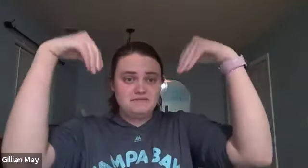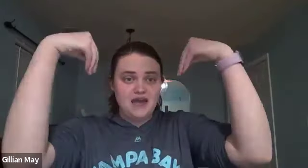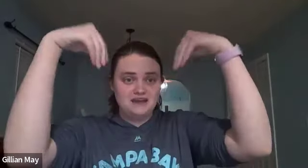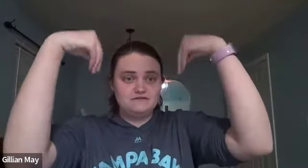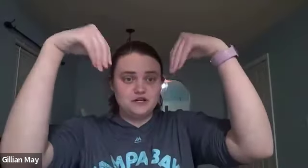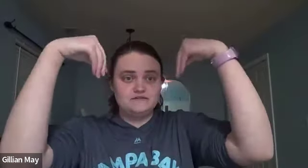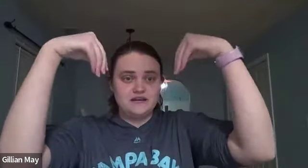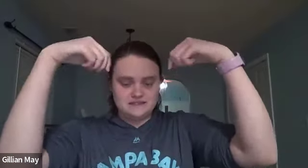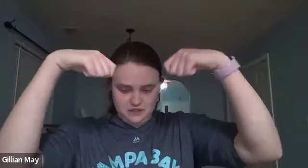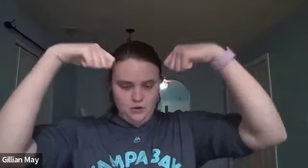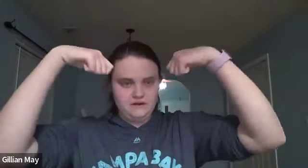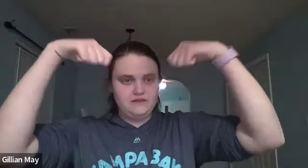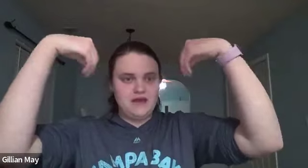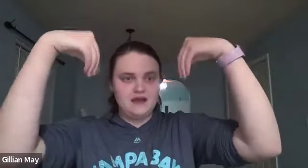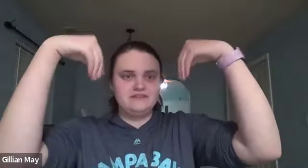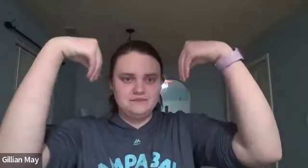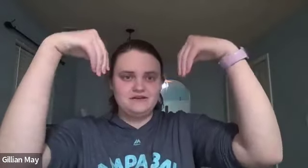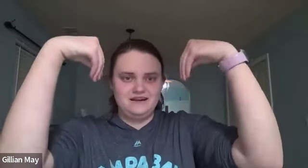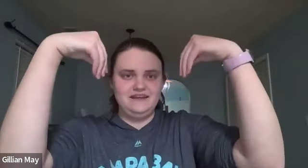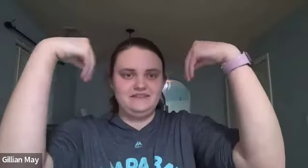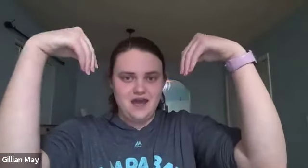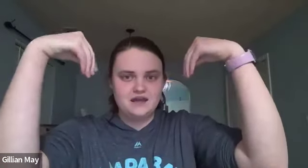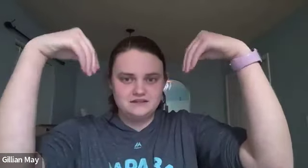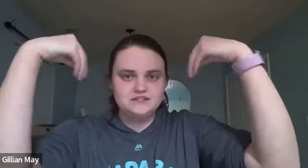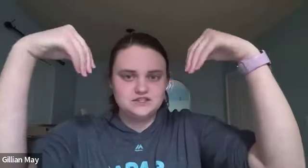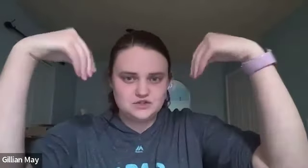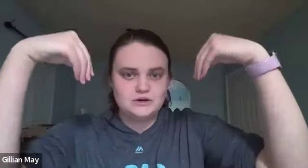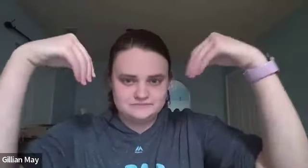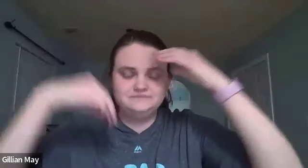bag in front of your face, like you're holding the bag. Think about kind of like that. Store.